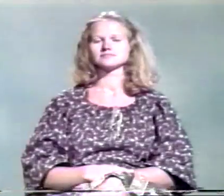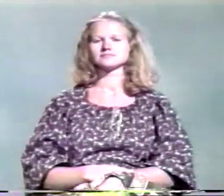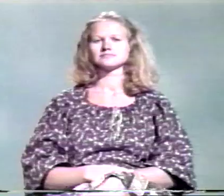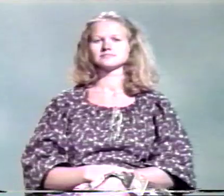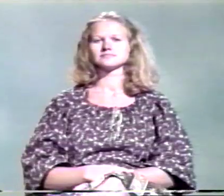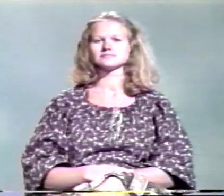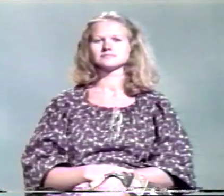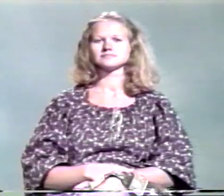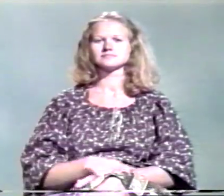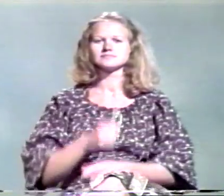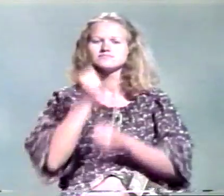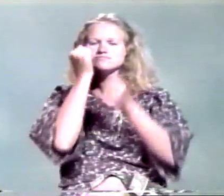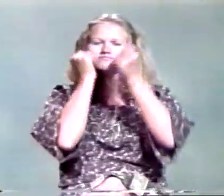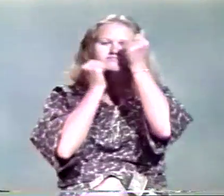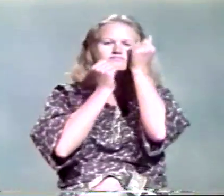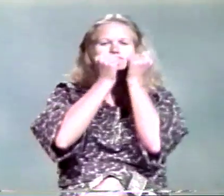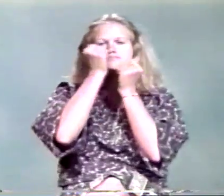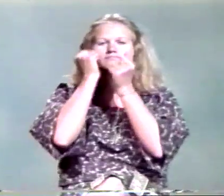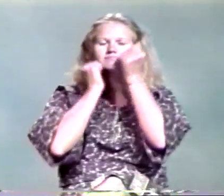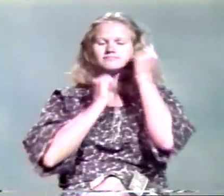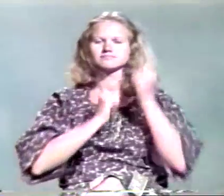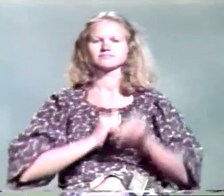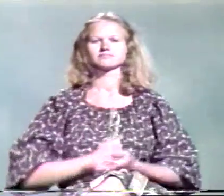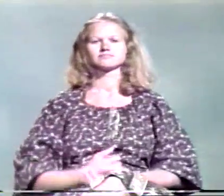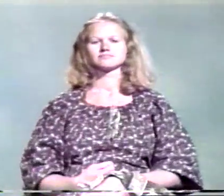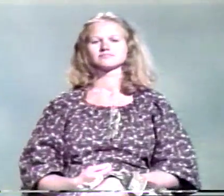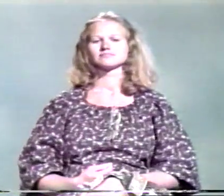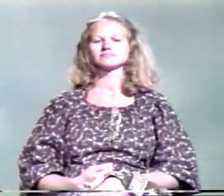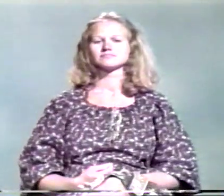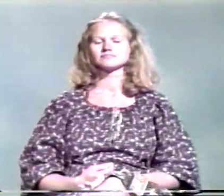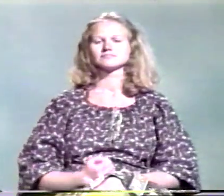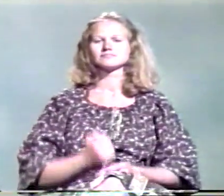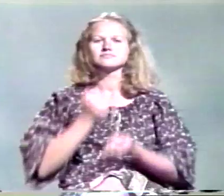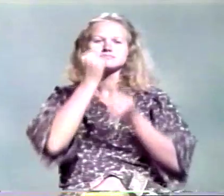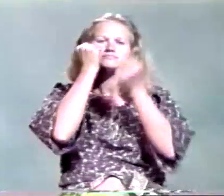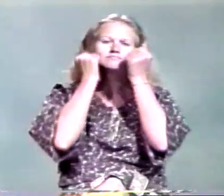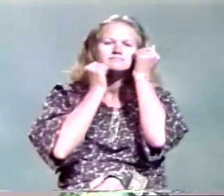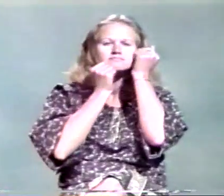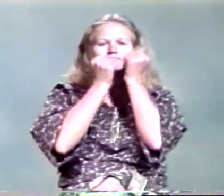To wipe one's face. To wipe one's face.